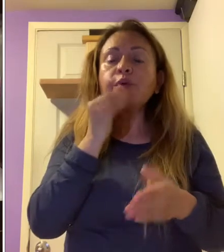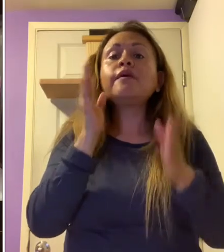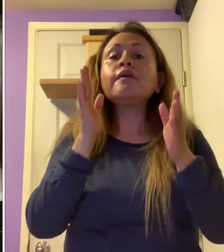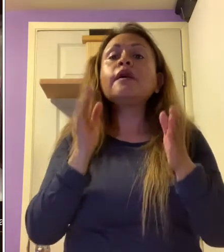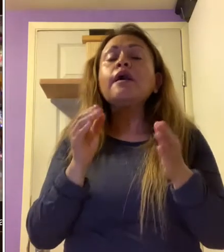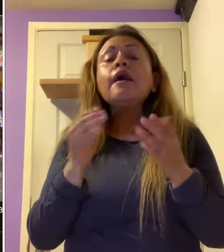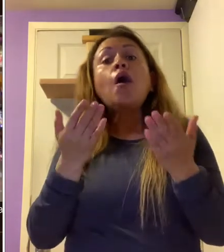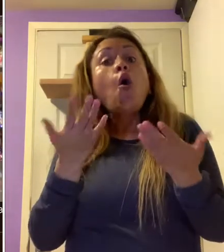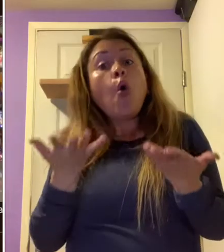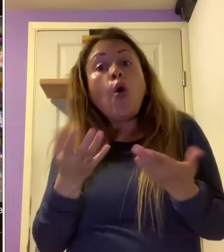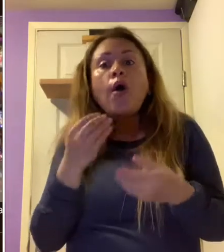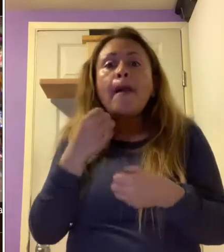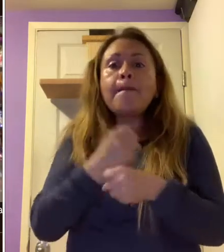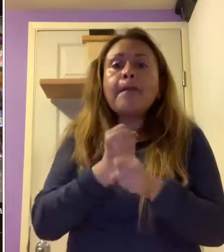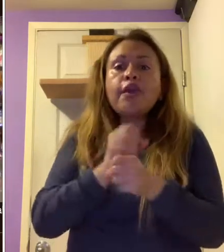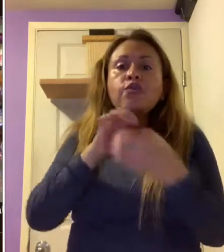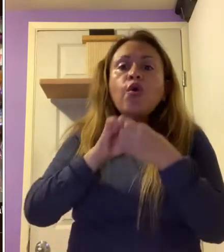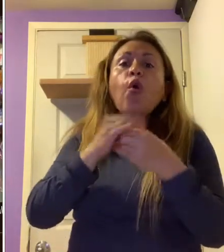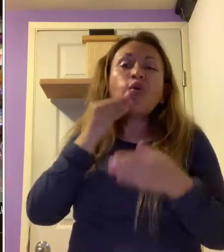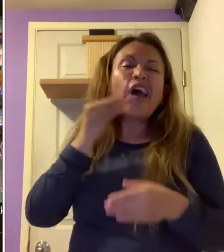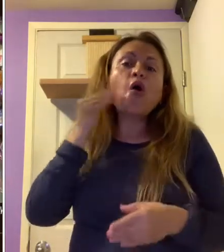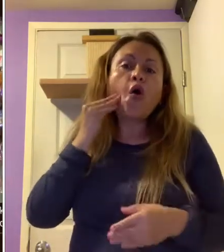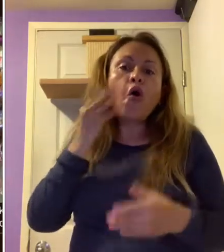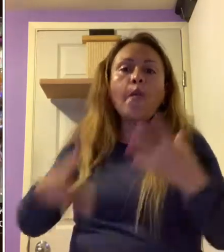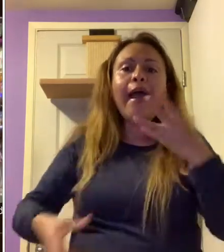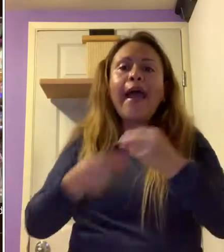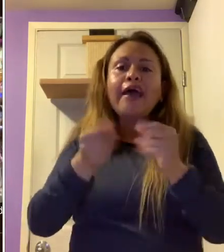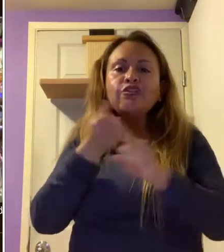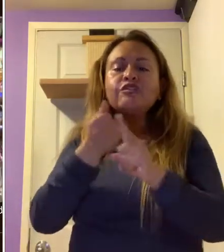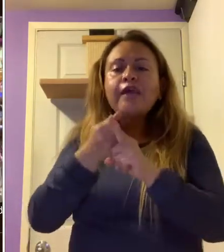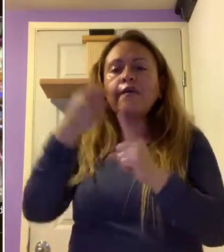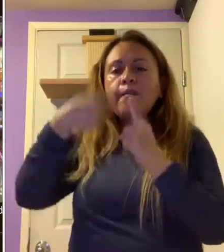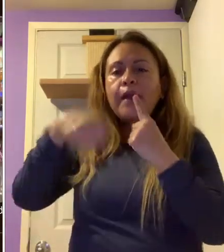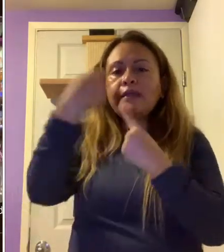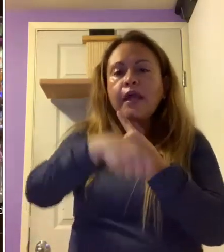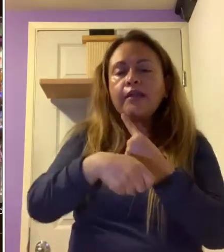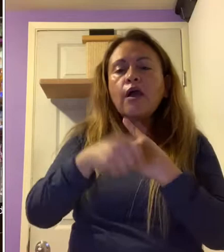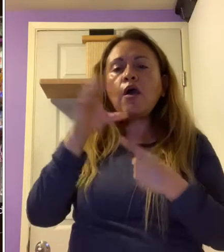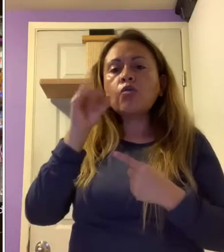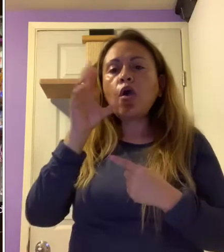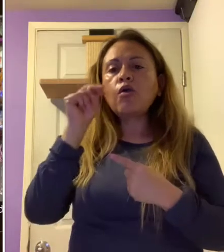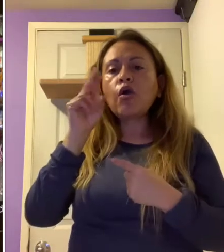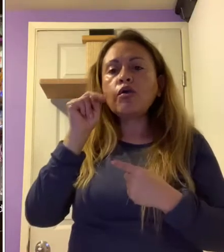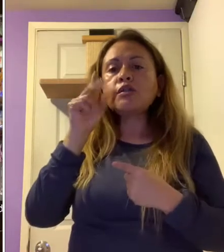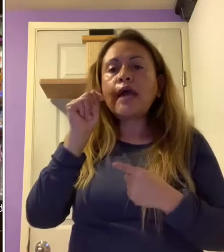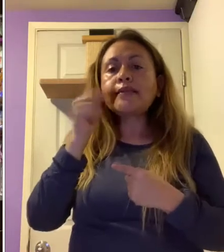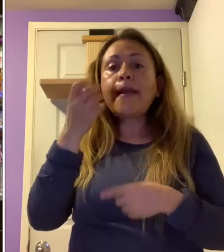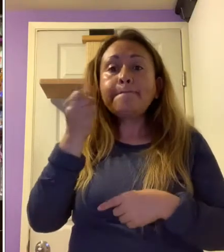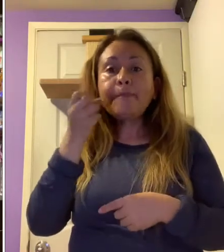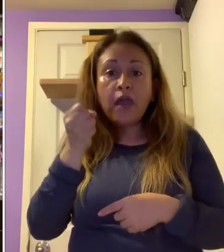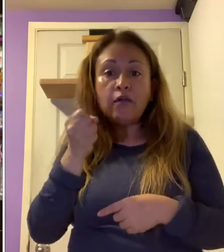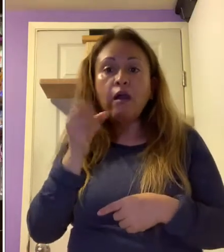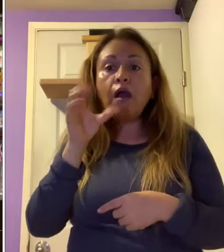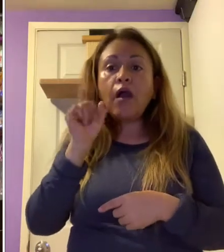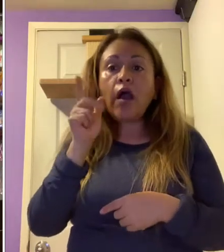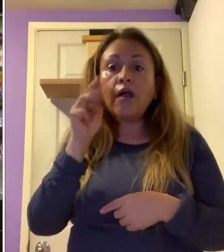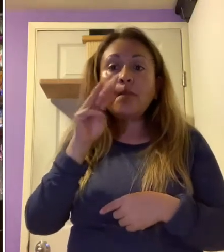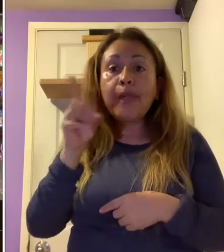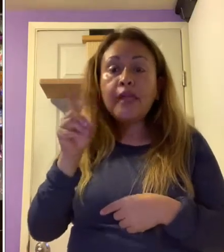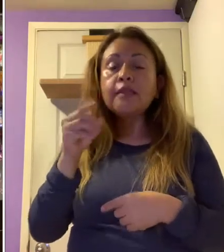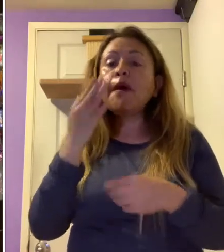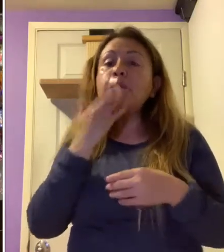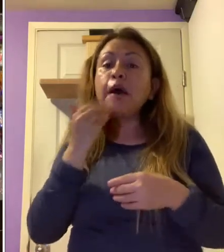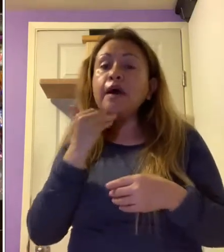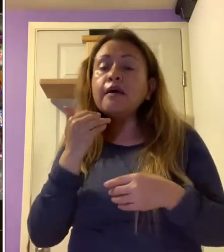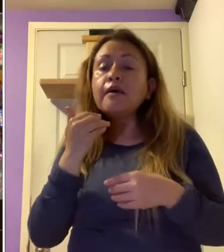Sambazon. Then make your own at home. Add bananas to that. Add a little bit of almond milk, coconut milk, almond butter. That's the way to